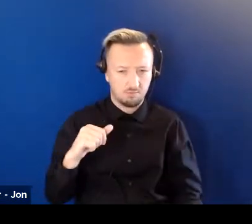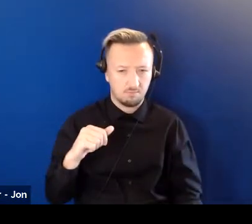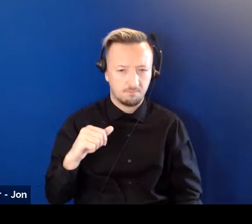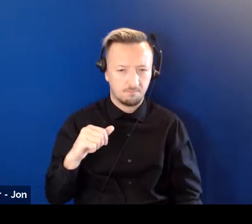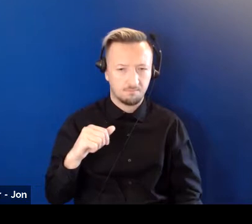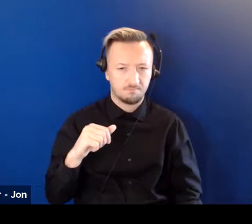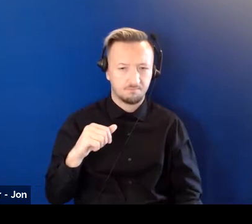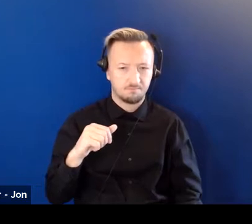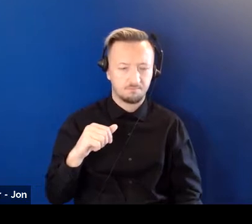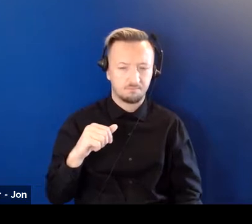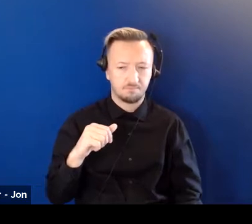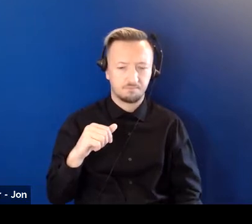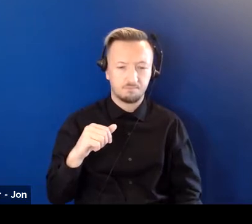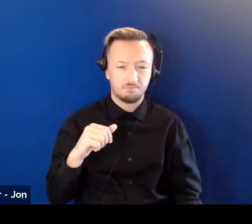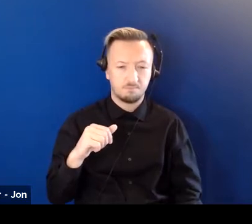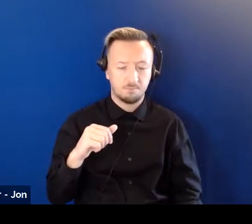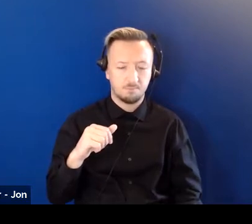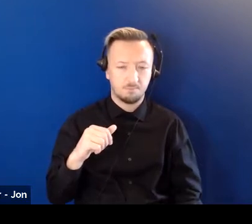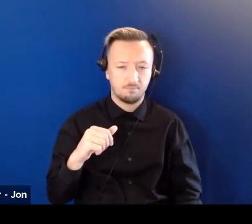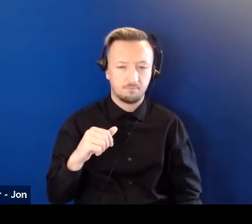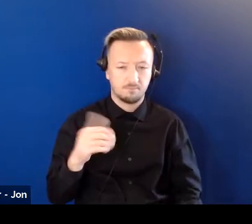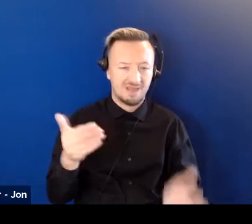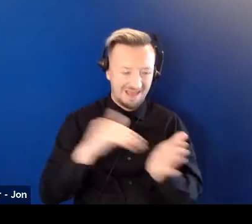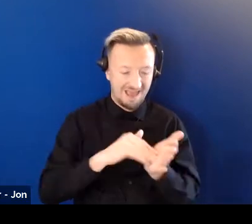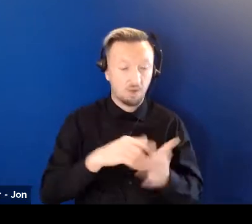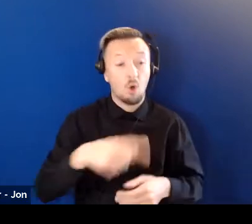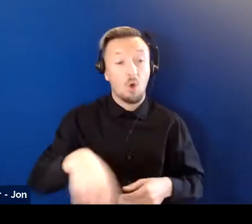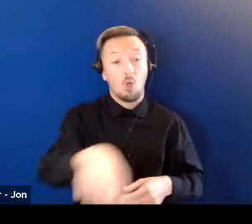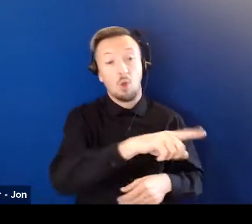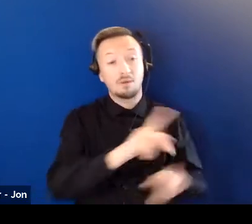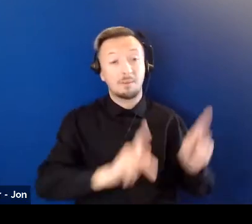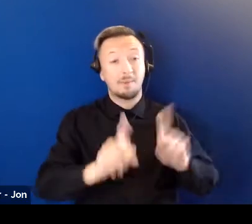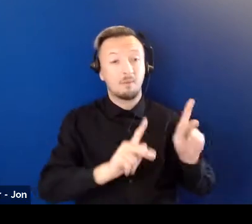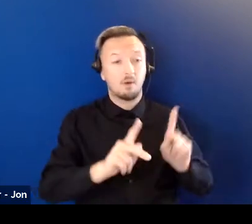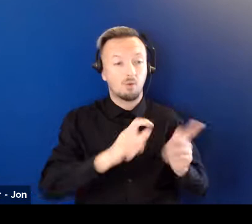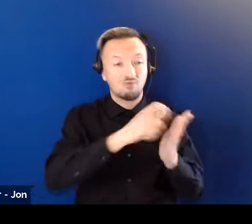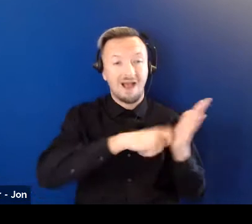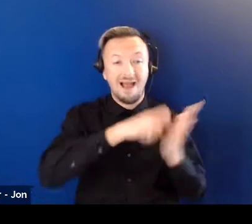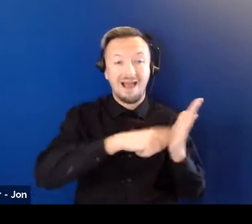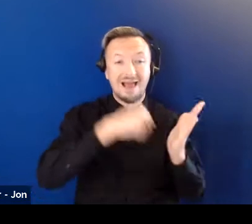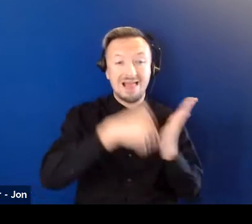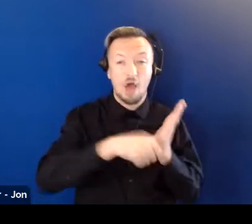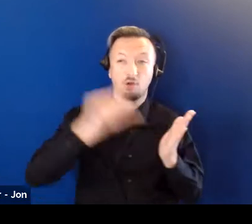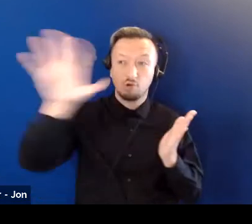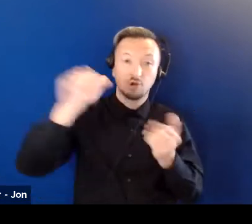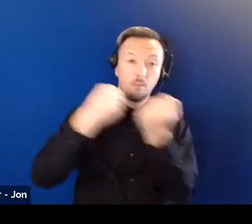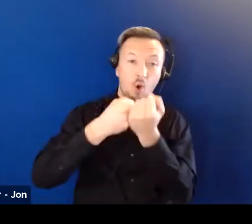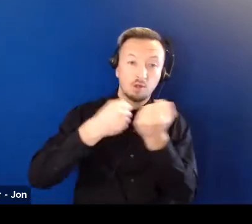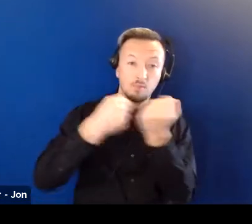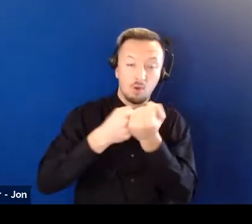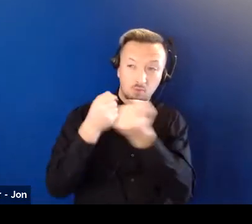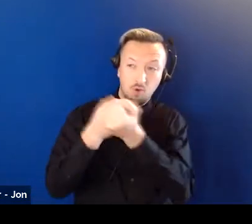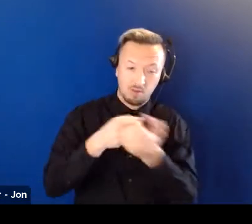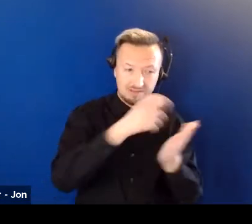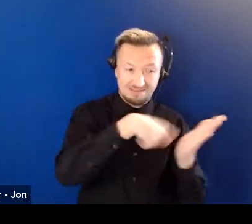to look at the people who wrote letters of support, we wrote a letter of support. It was to say that we want to